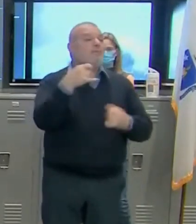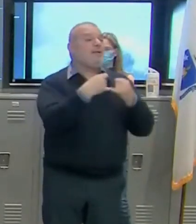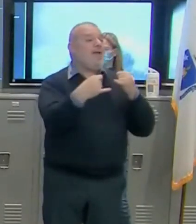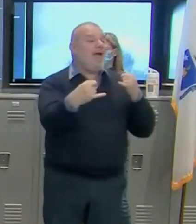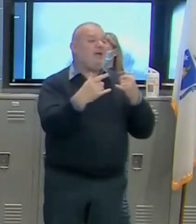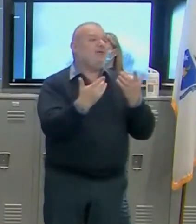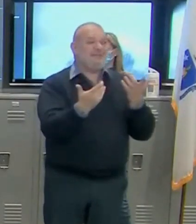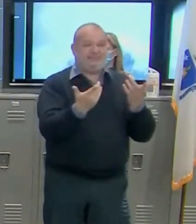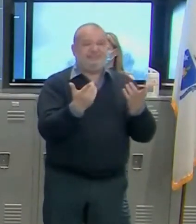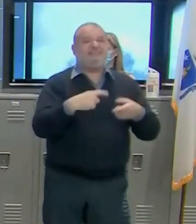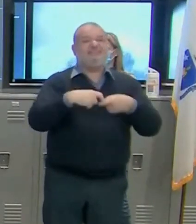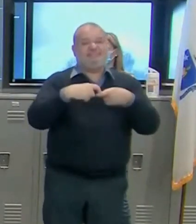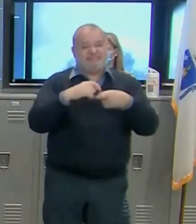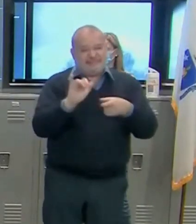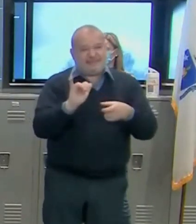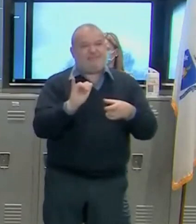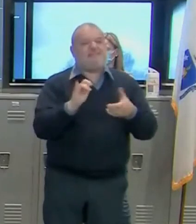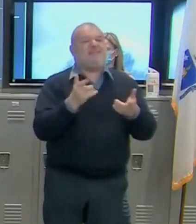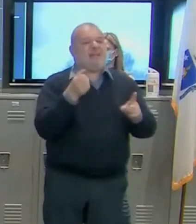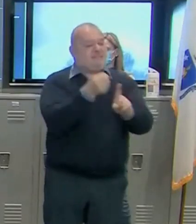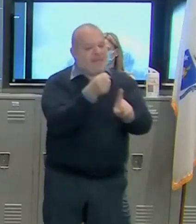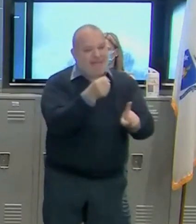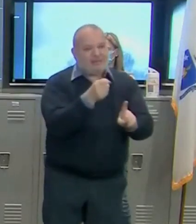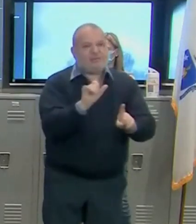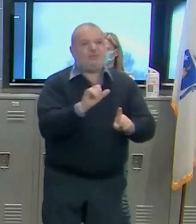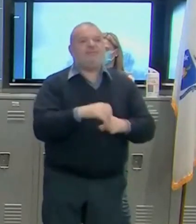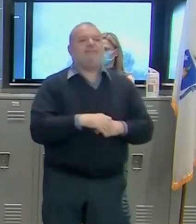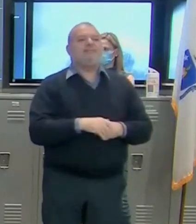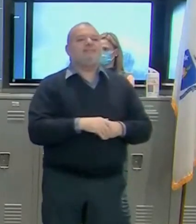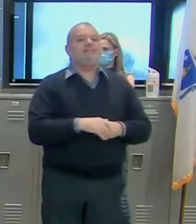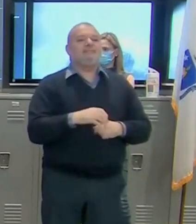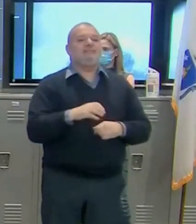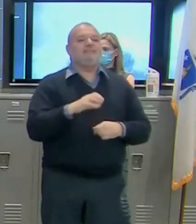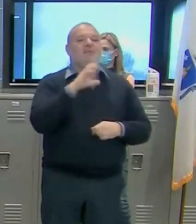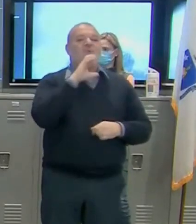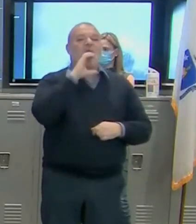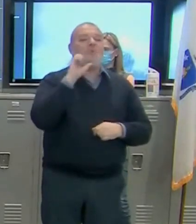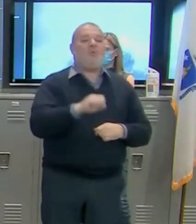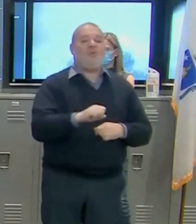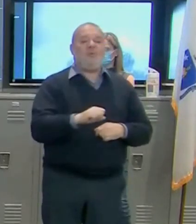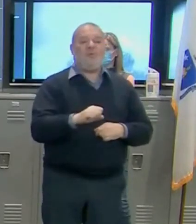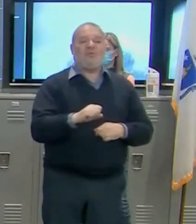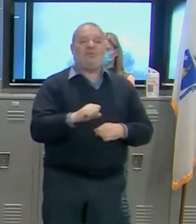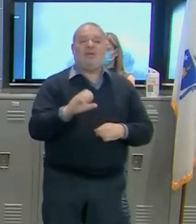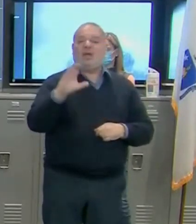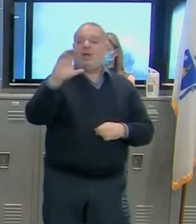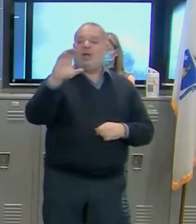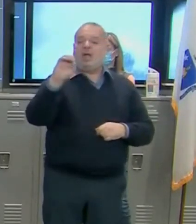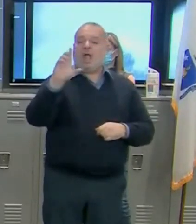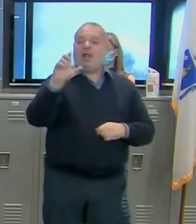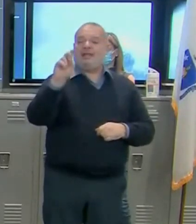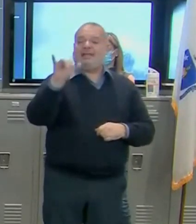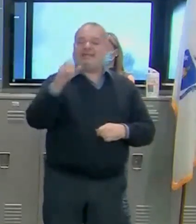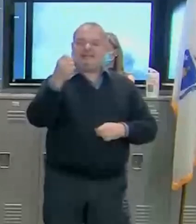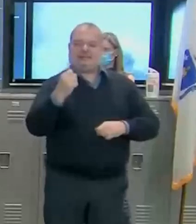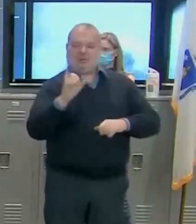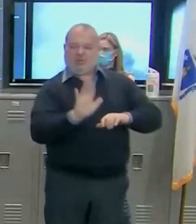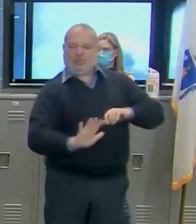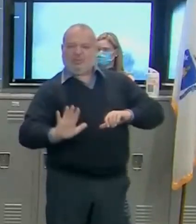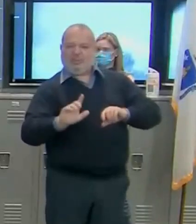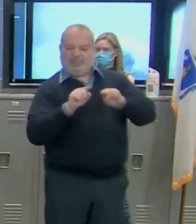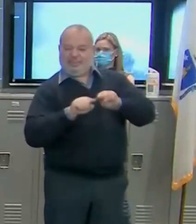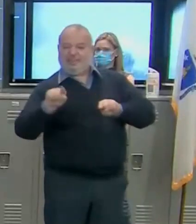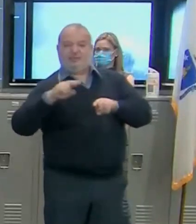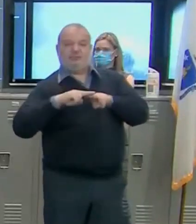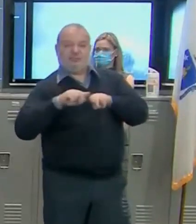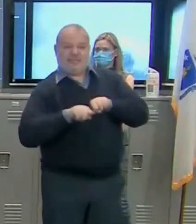of snowfall. In particular, the Old Colony lines have been affected. We put in place a speed restriction on